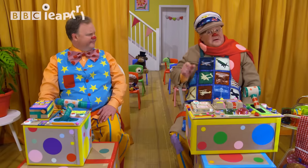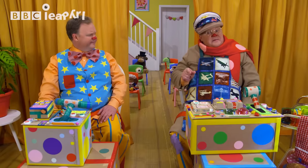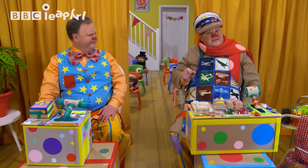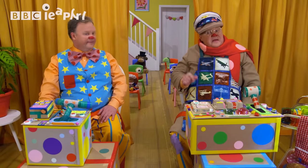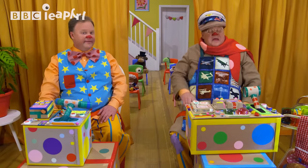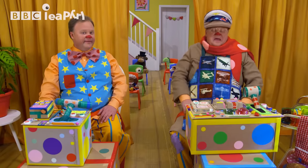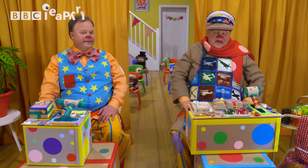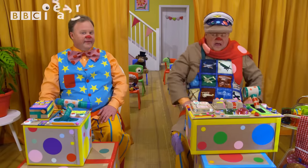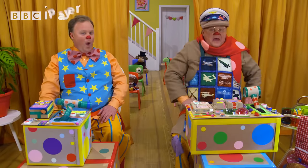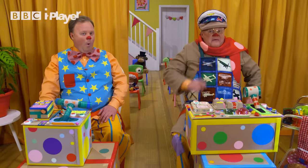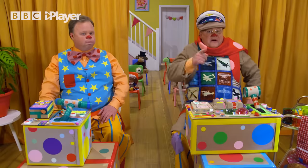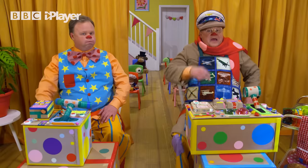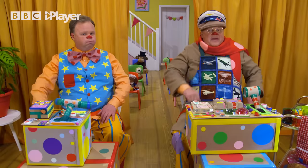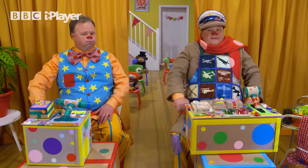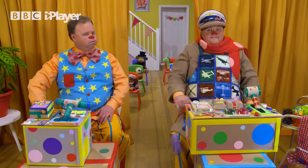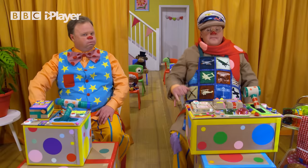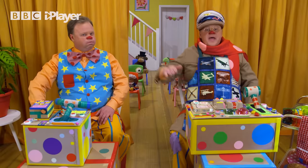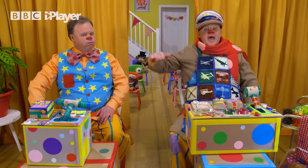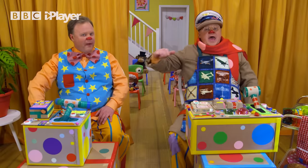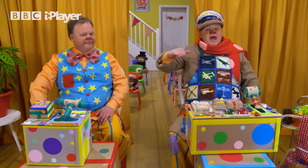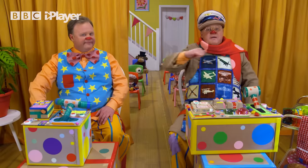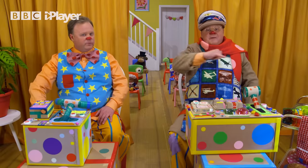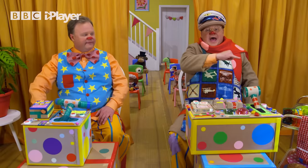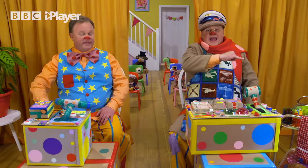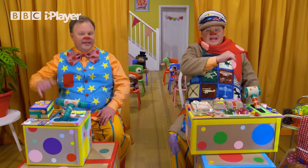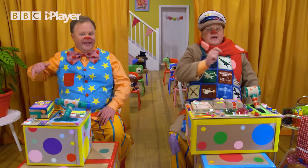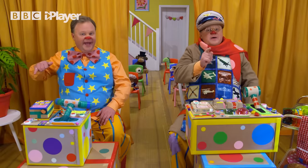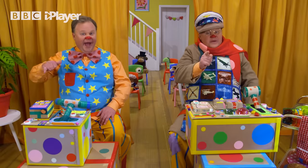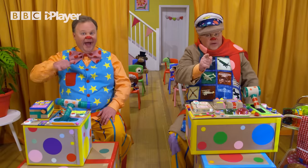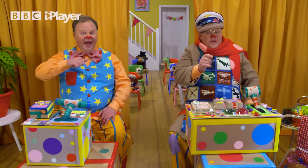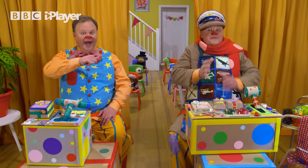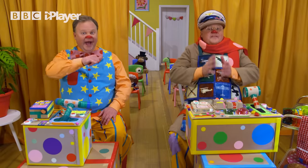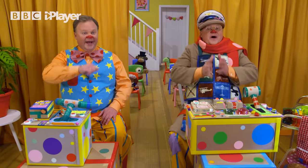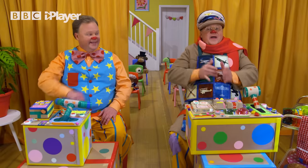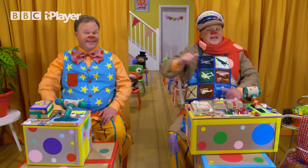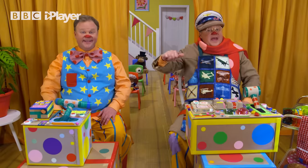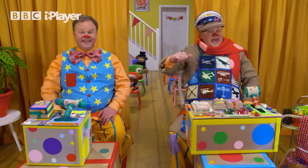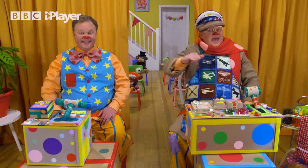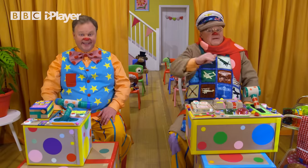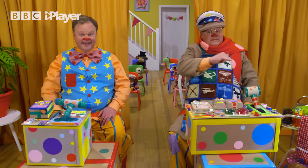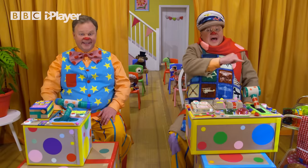expert. Right, here we go. Aeroplane, you sign